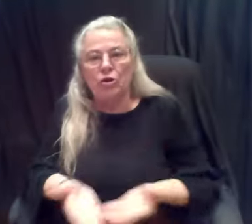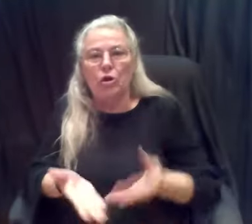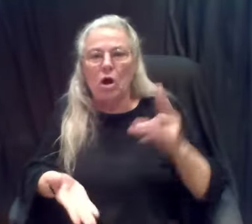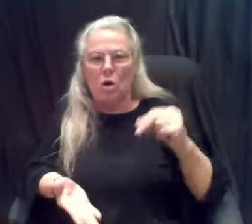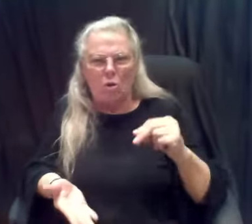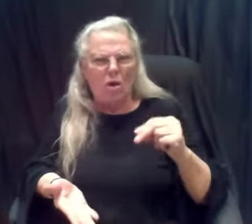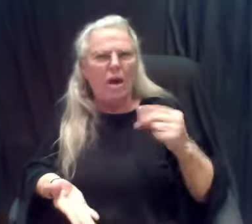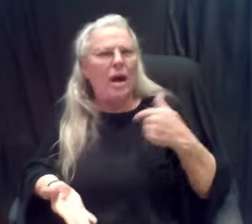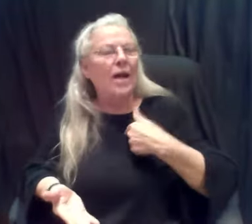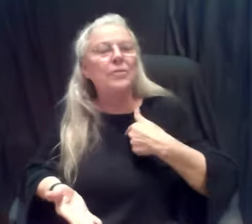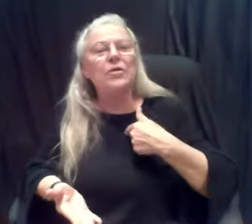no, I'm going to